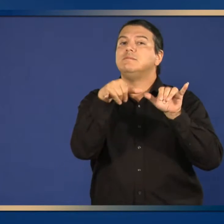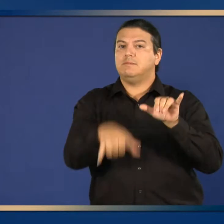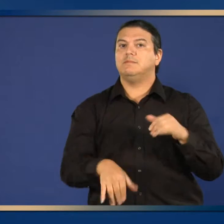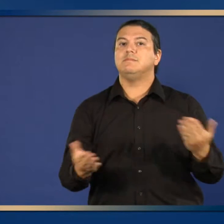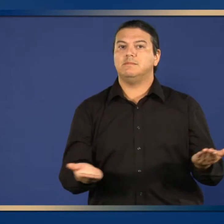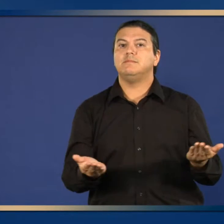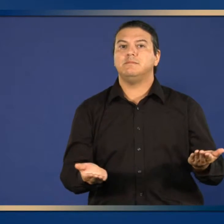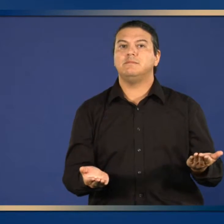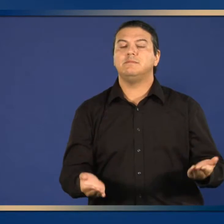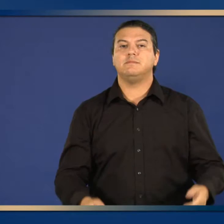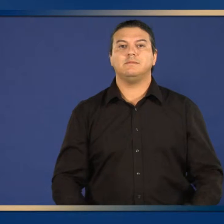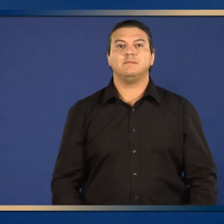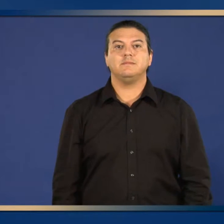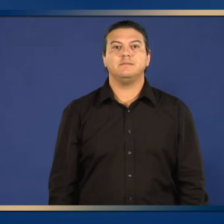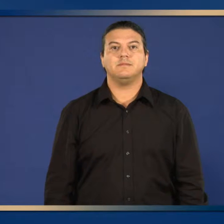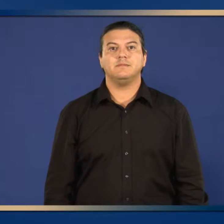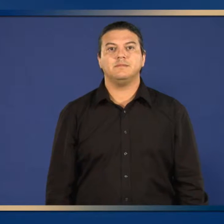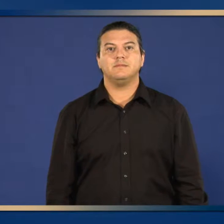here.